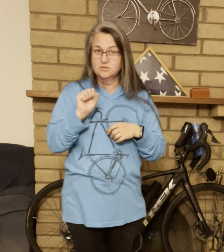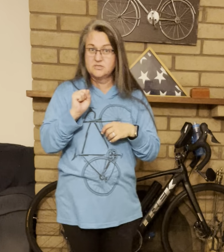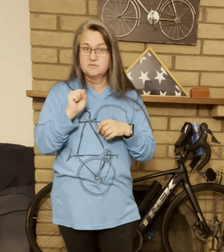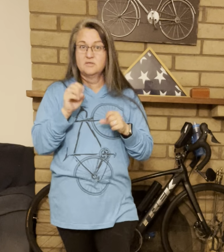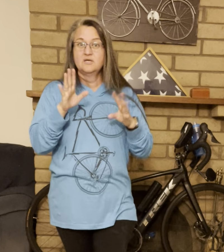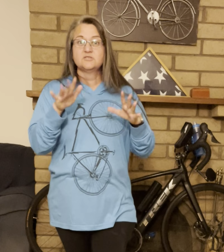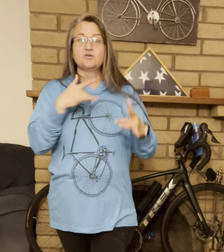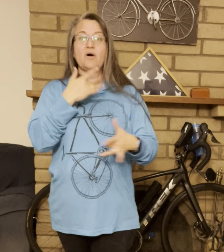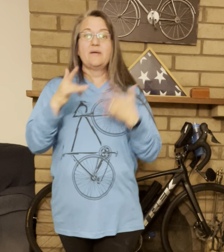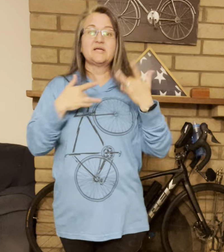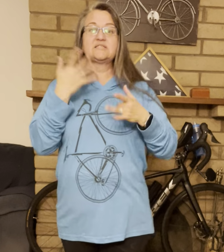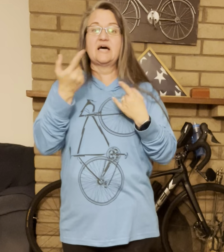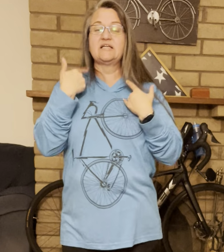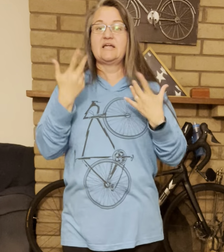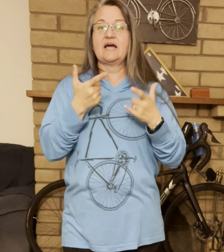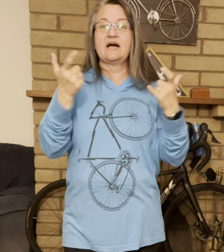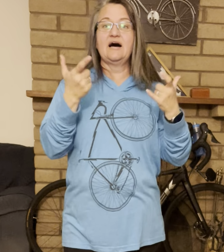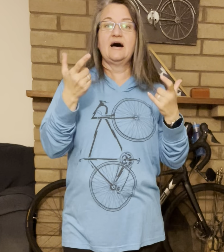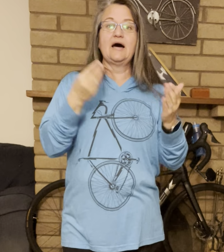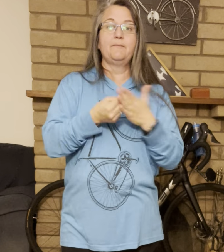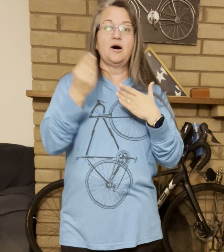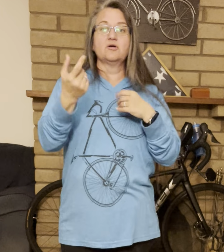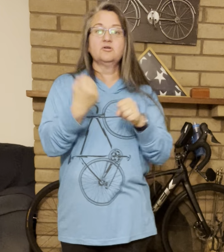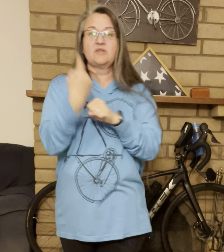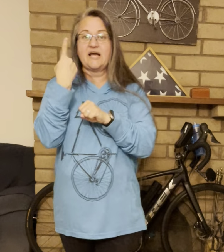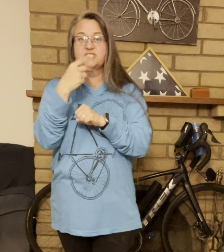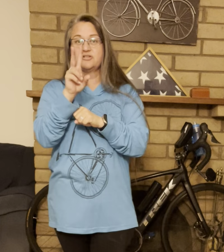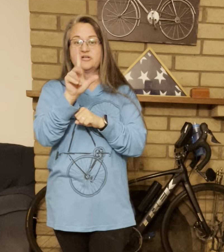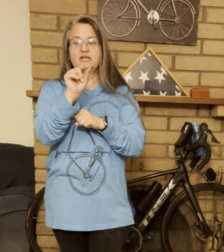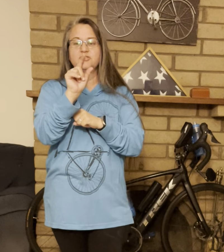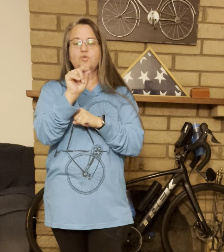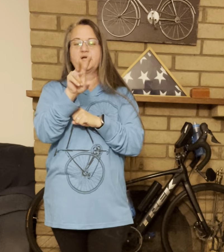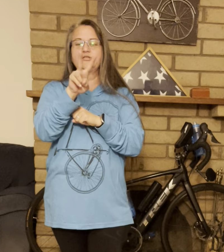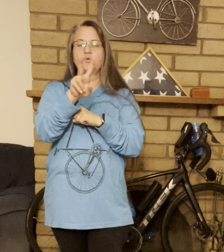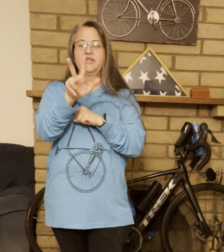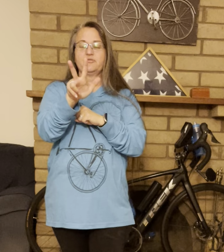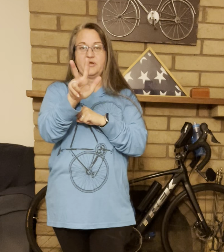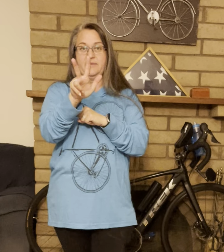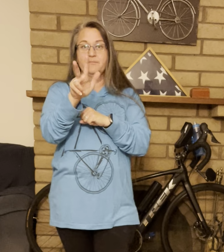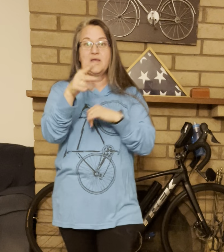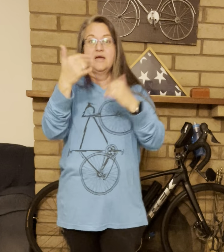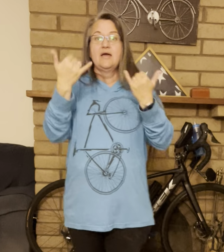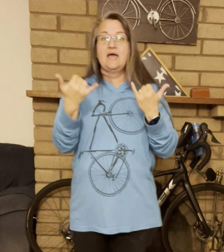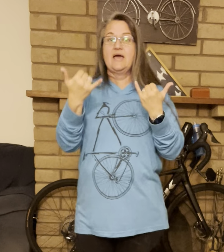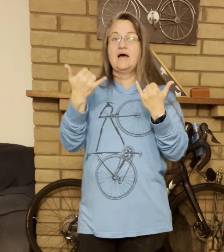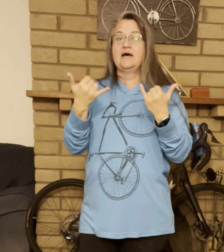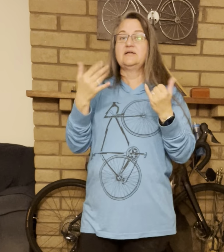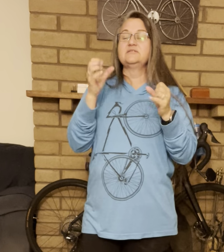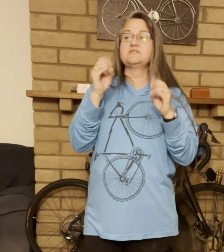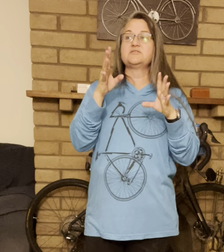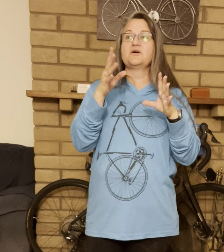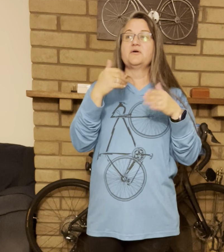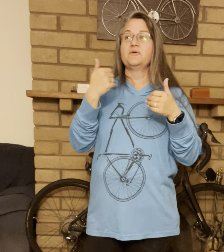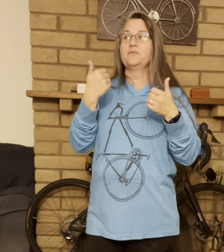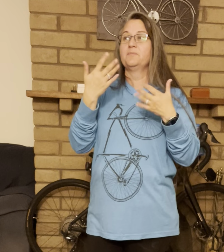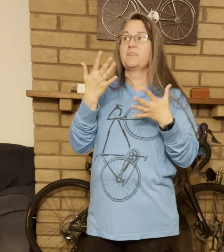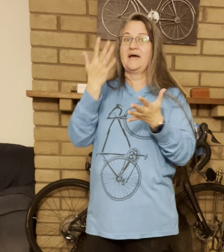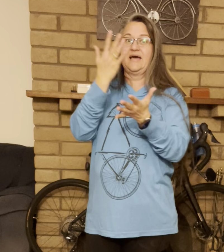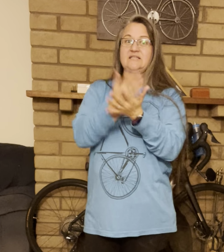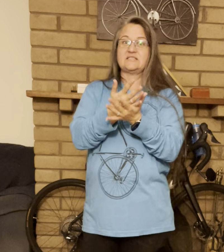miles. So I'm excited that I bought her last year in 2023. And so I had to